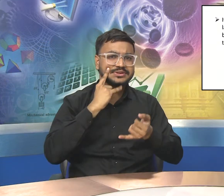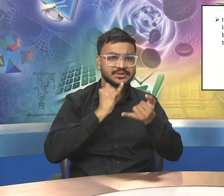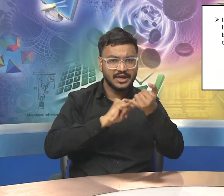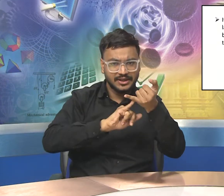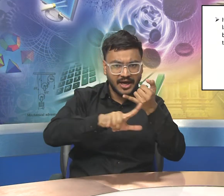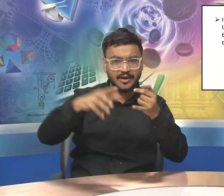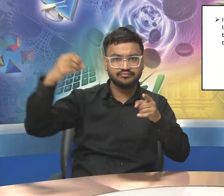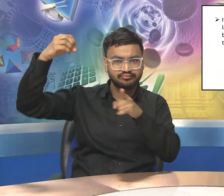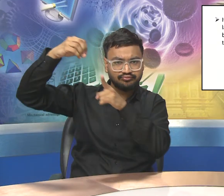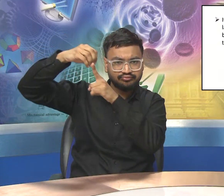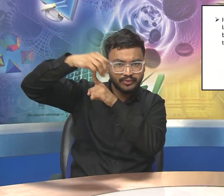ISL.